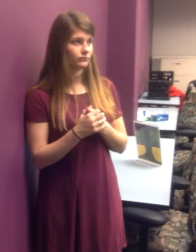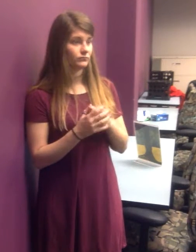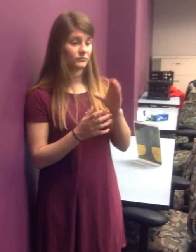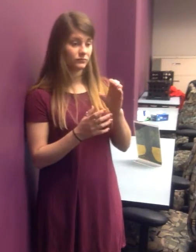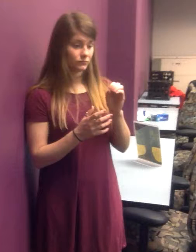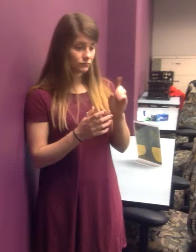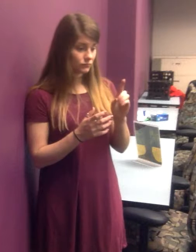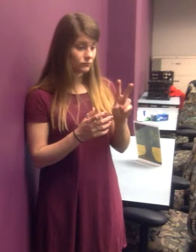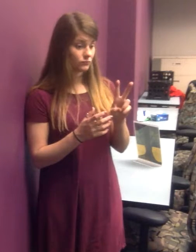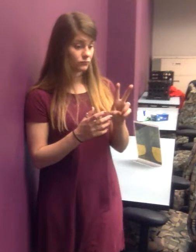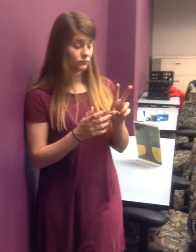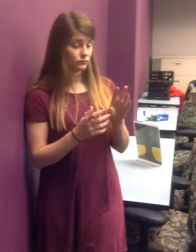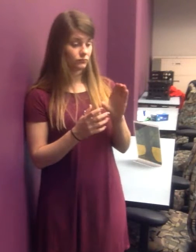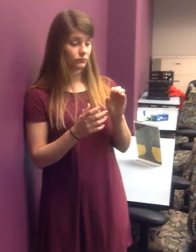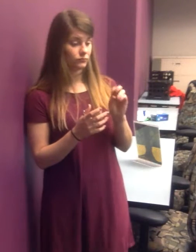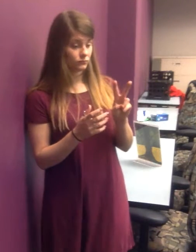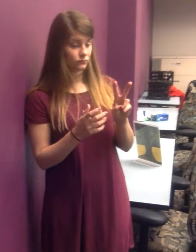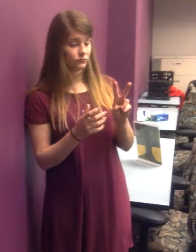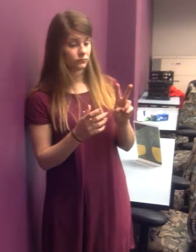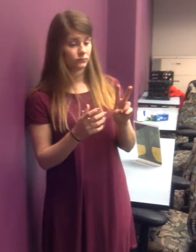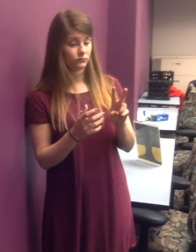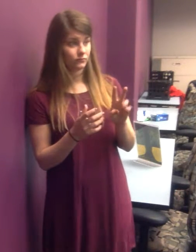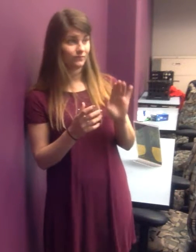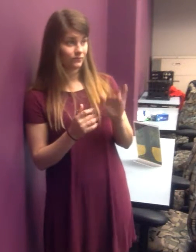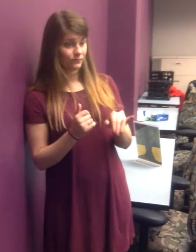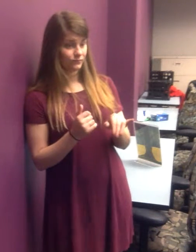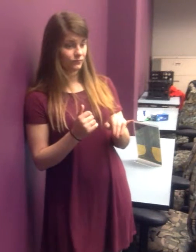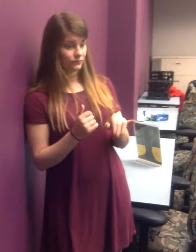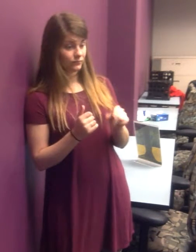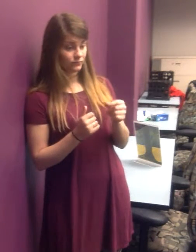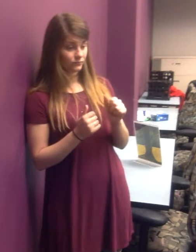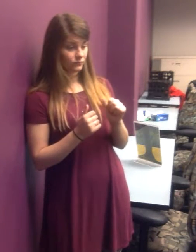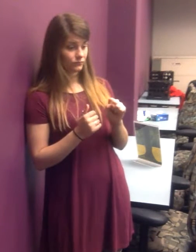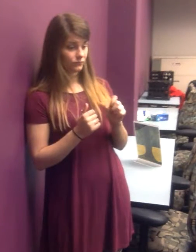gas and it's used by all these beautiful trees, grass. A good thing. It's a good thing.